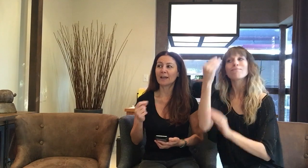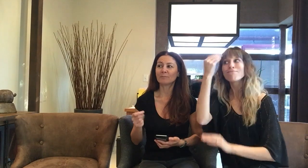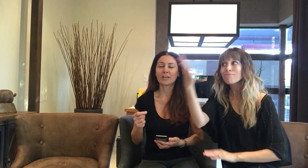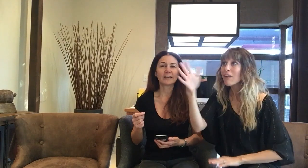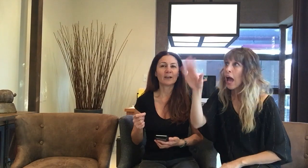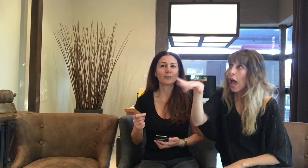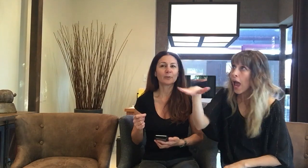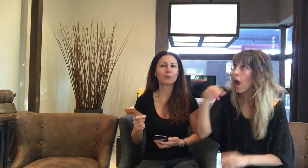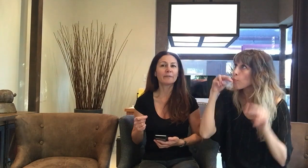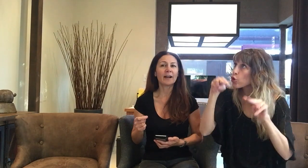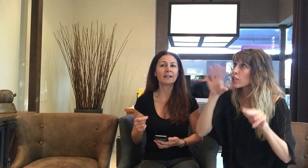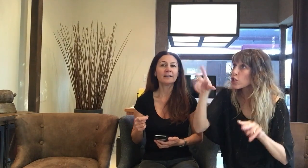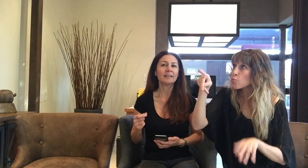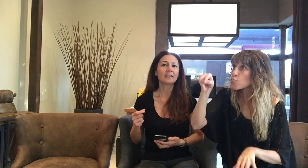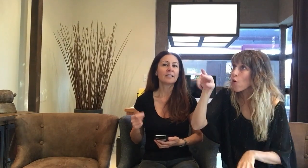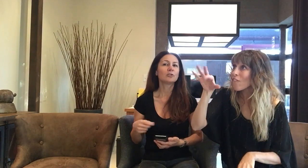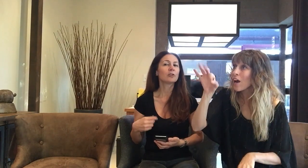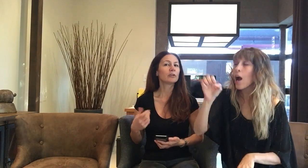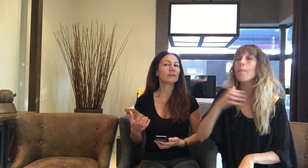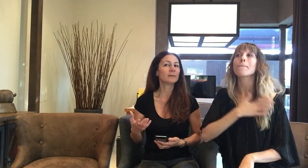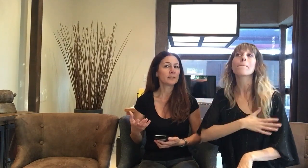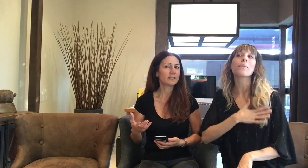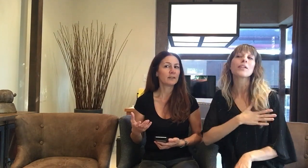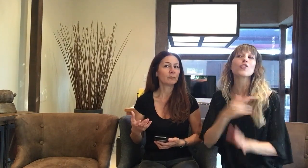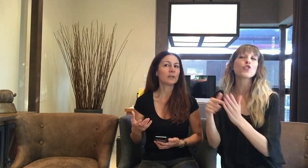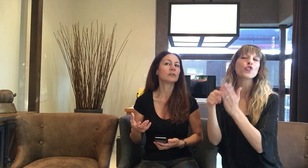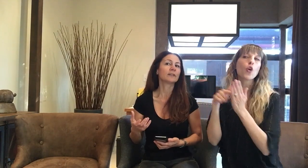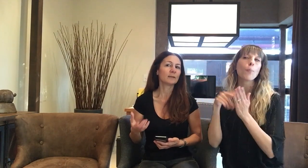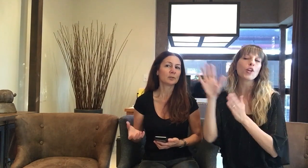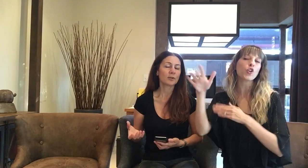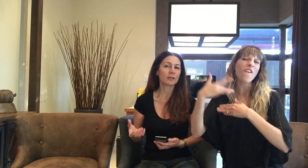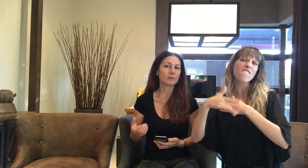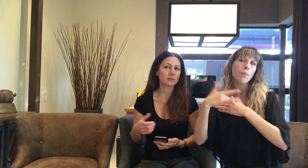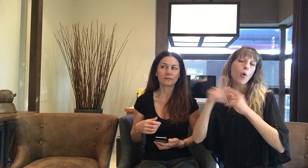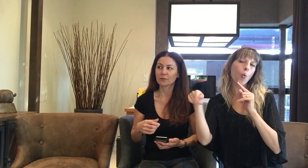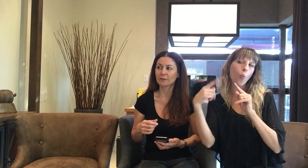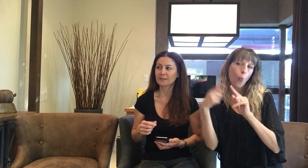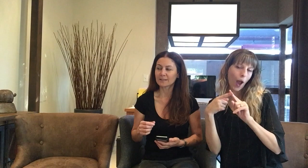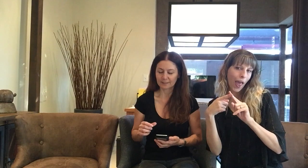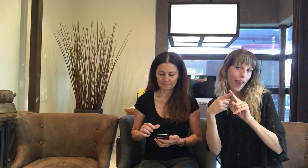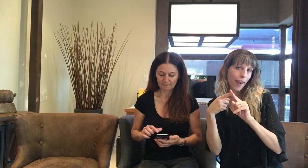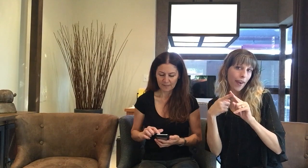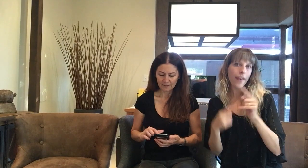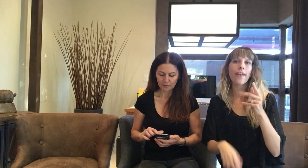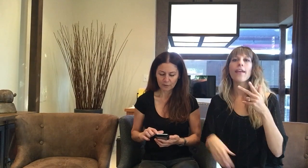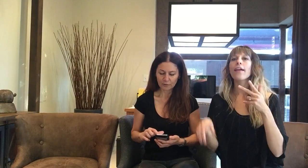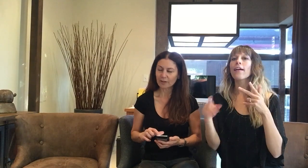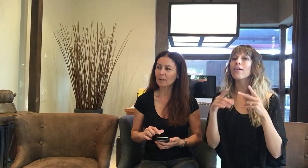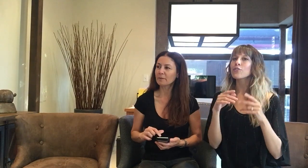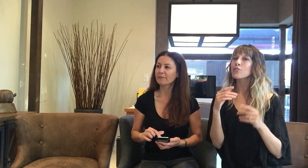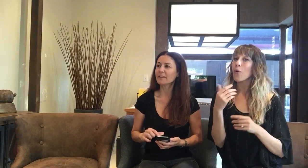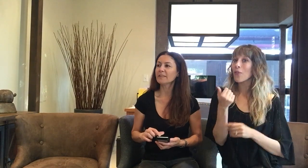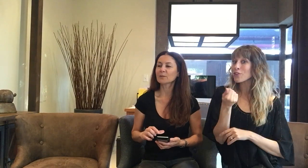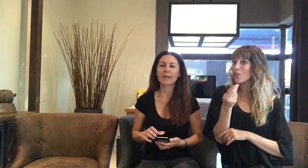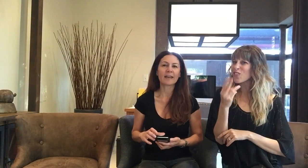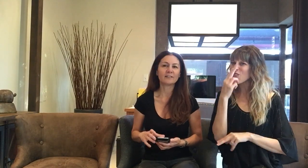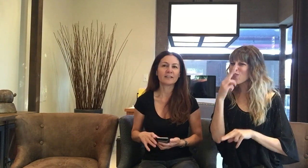I'm checking out your profile. Can you show your availability of when you're available so I can reserve your services?" So those are a couple of fun things we added to the